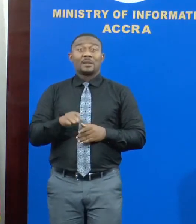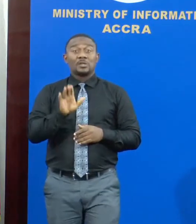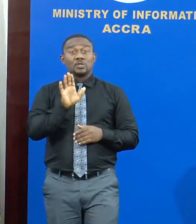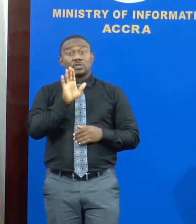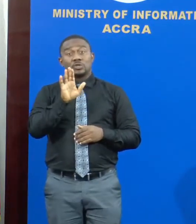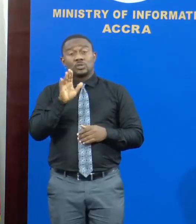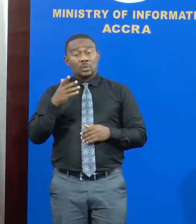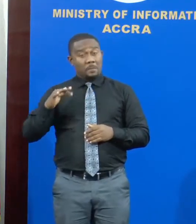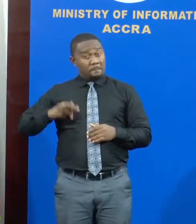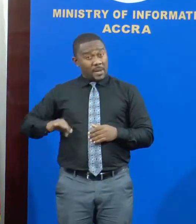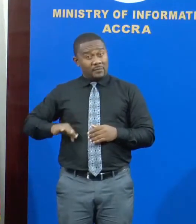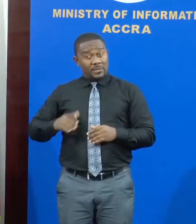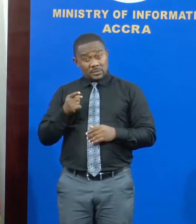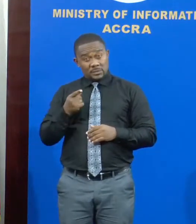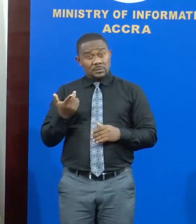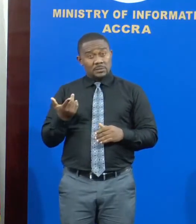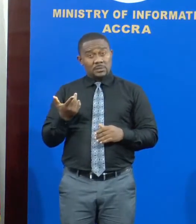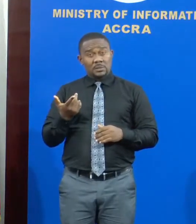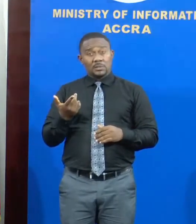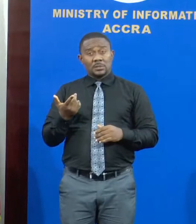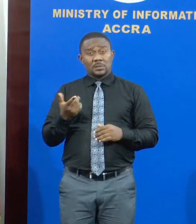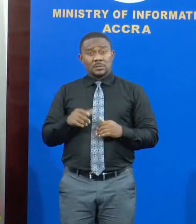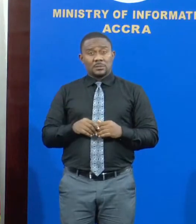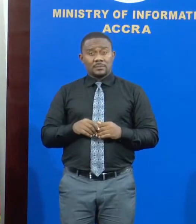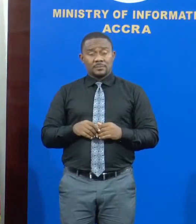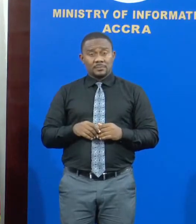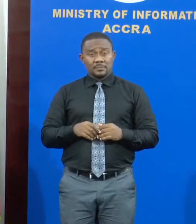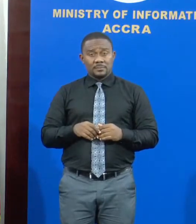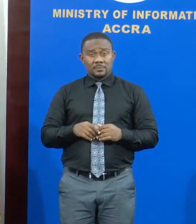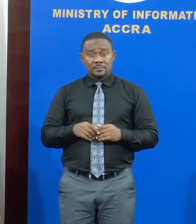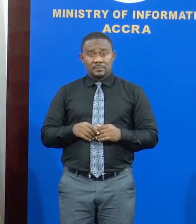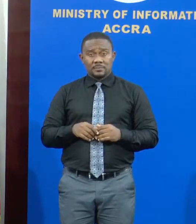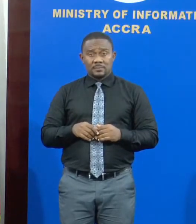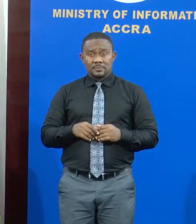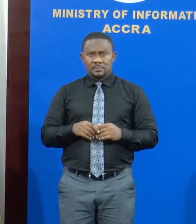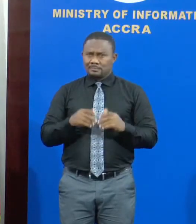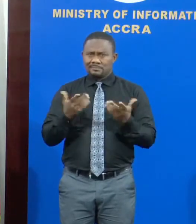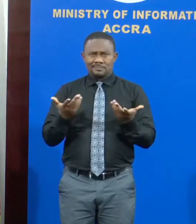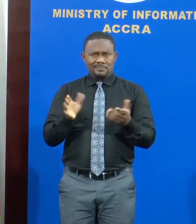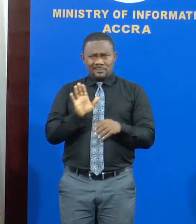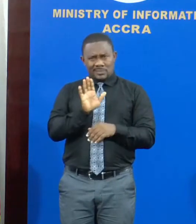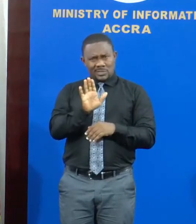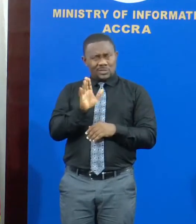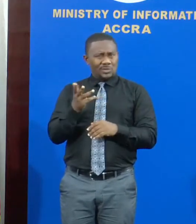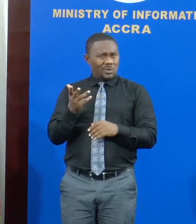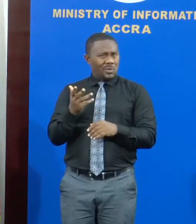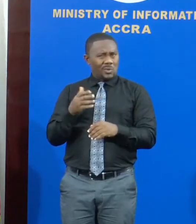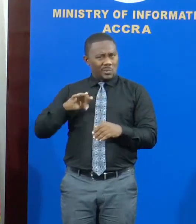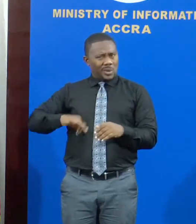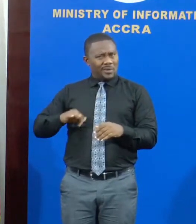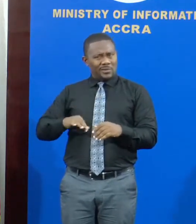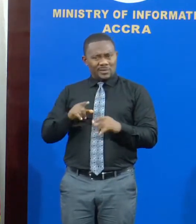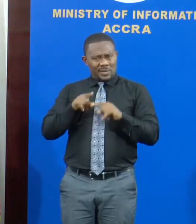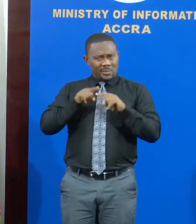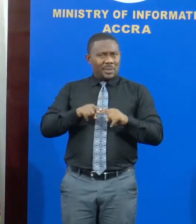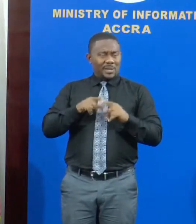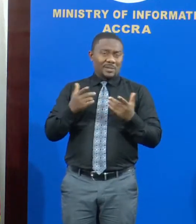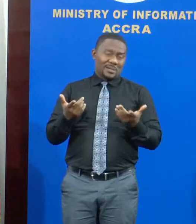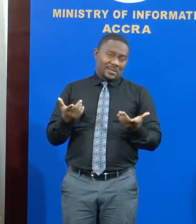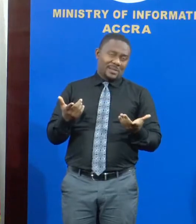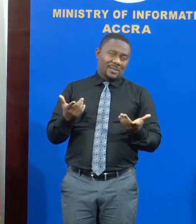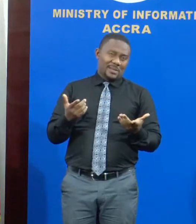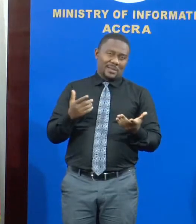benefits and solely for that purpose, because your benefits are age-related, and when you join the